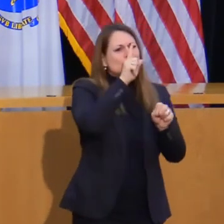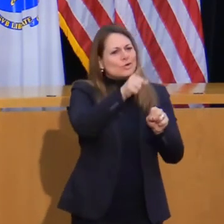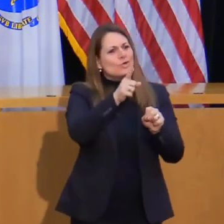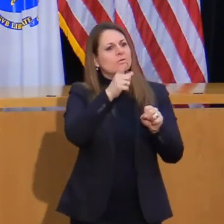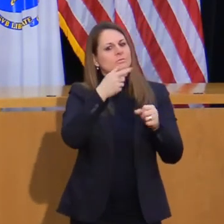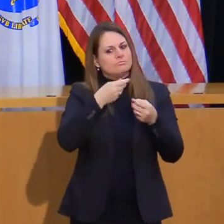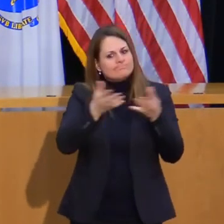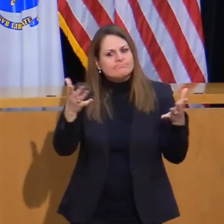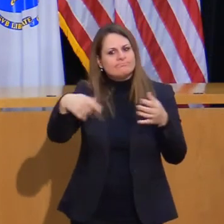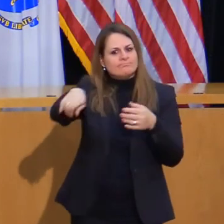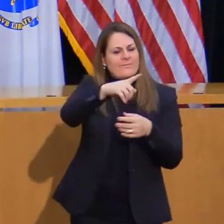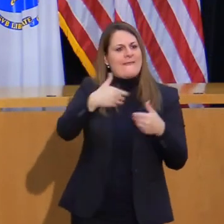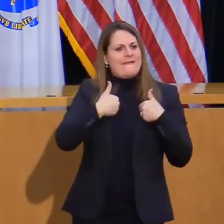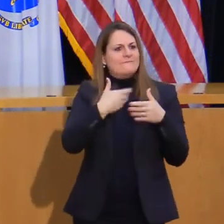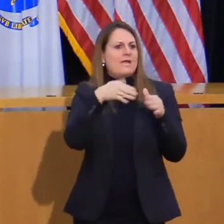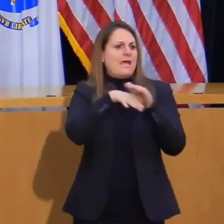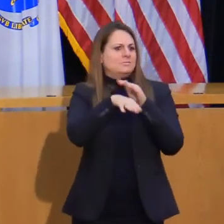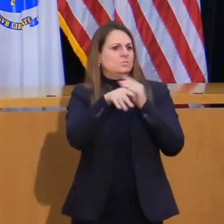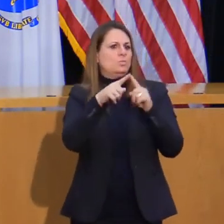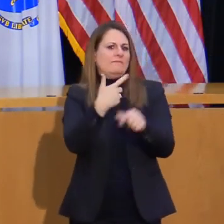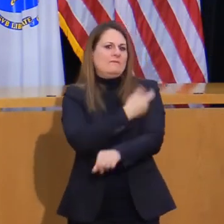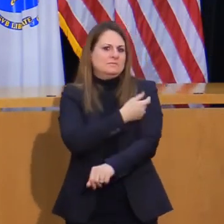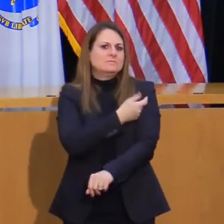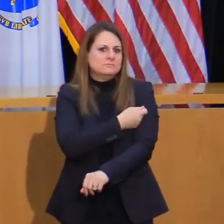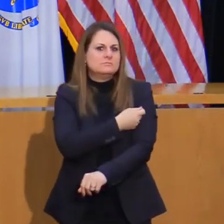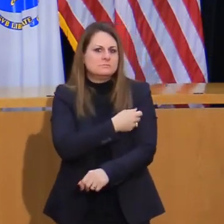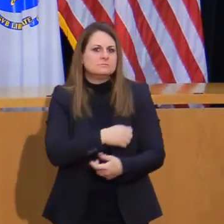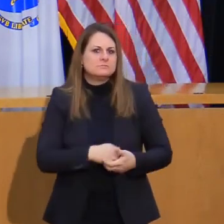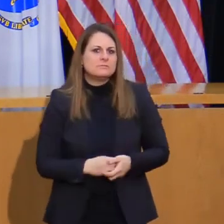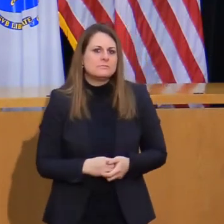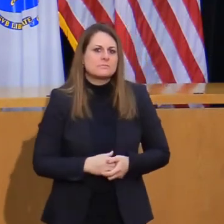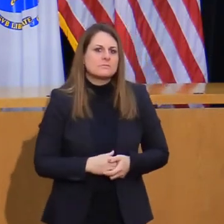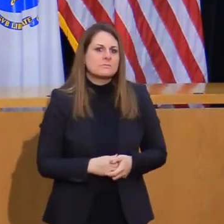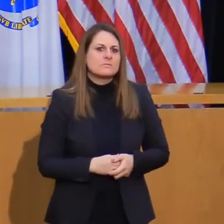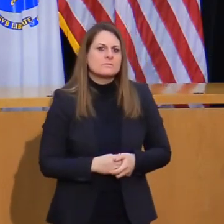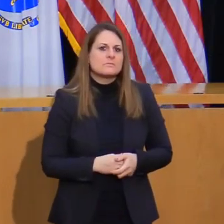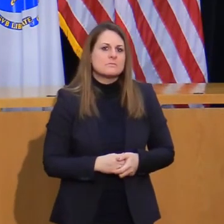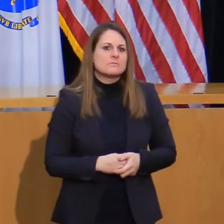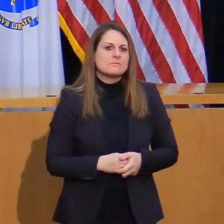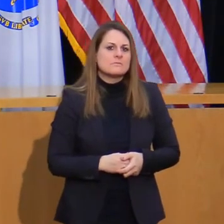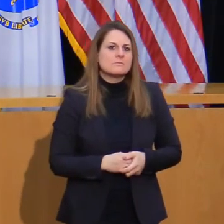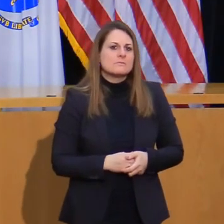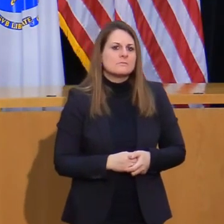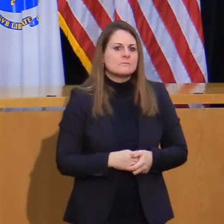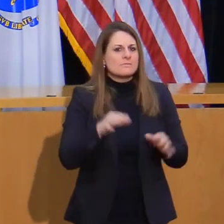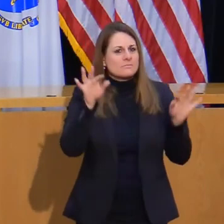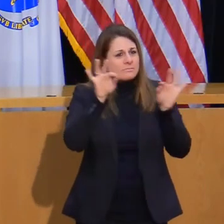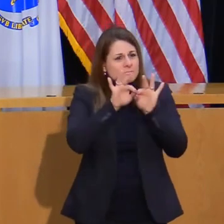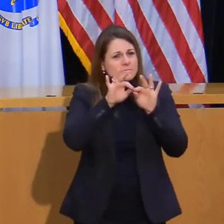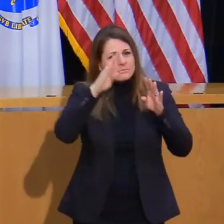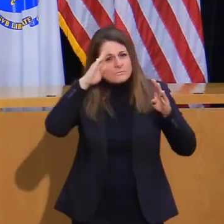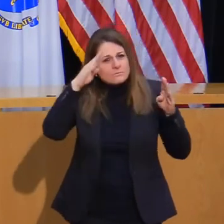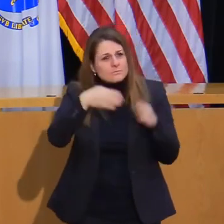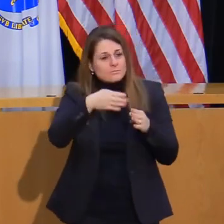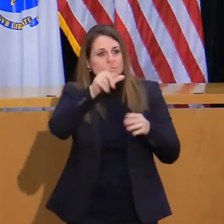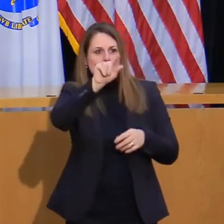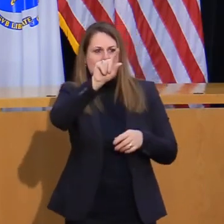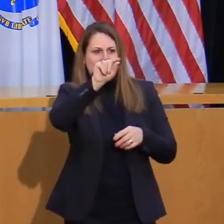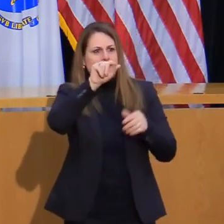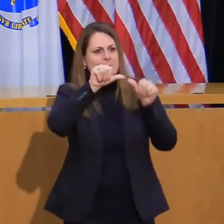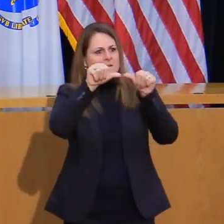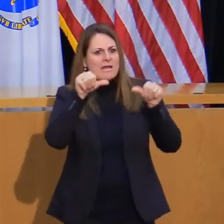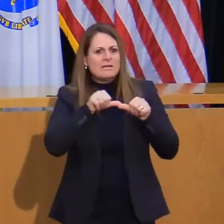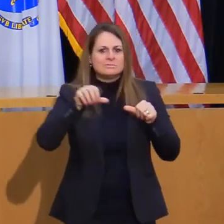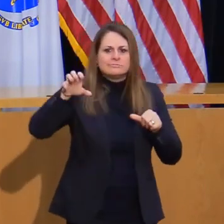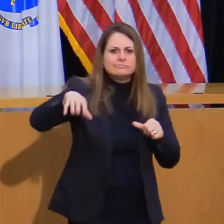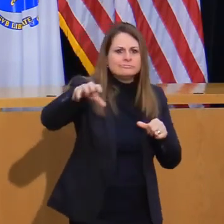boards of health and other community partners to reach residents in the 20 communities that have been most disproportionately impacted by